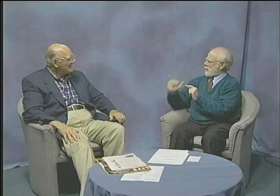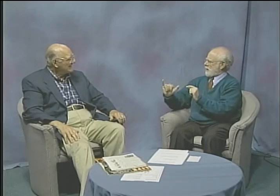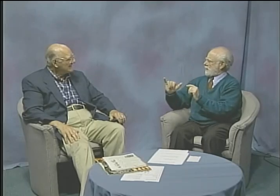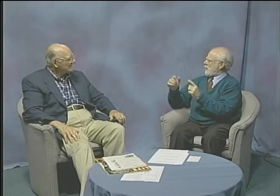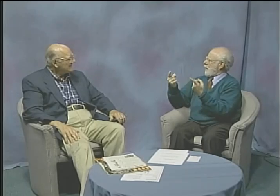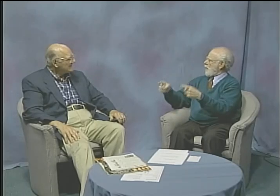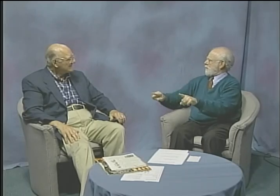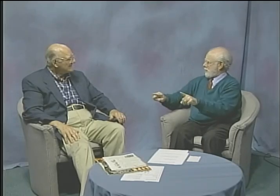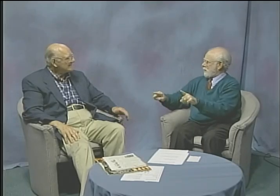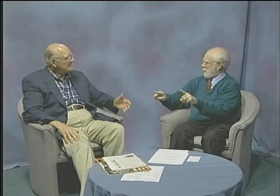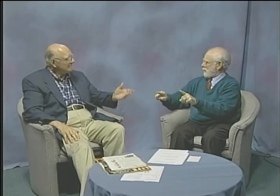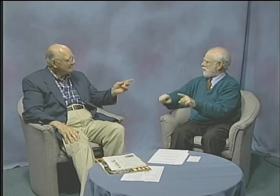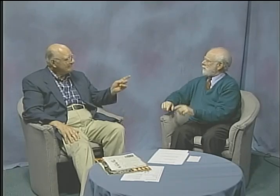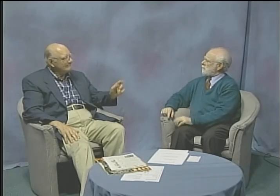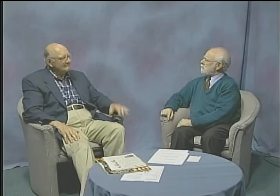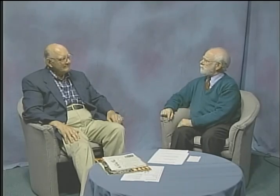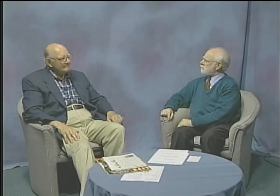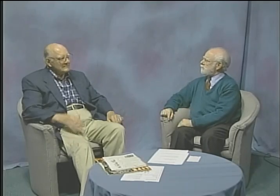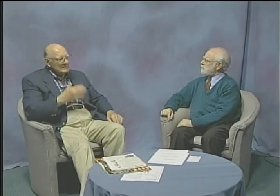of that event?